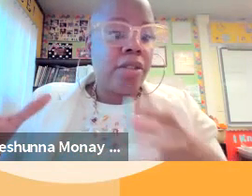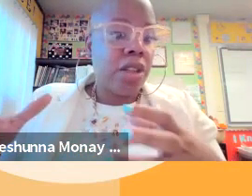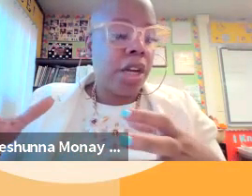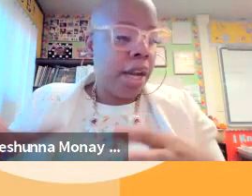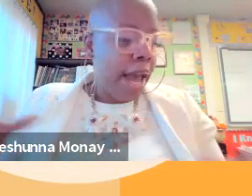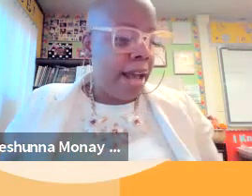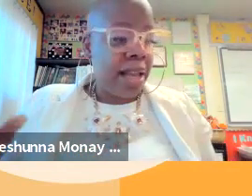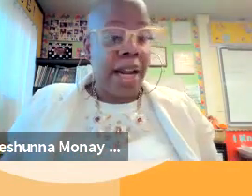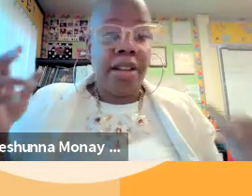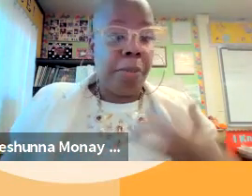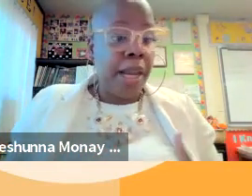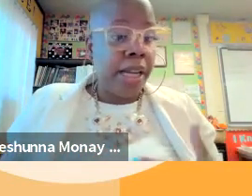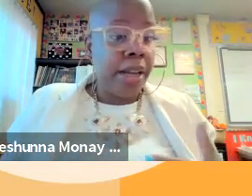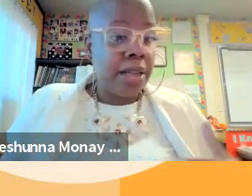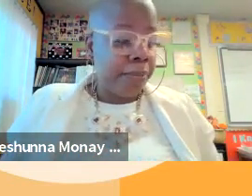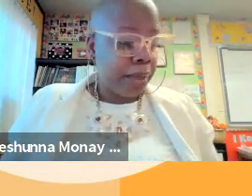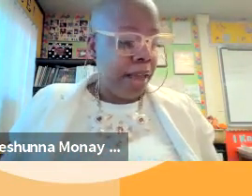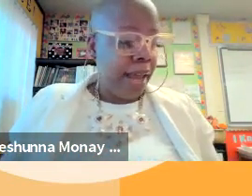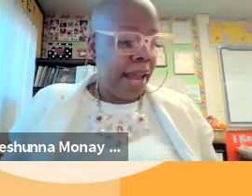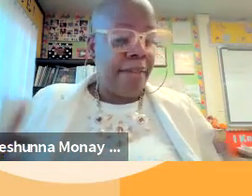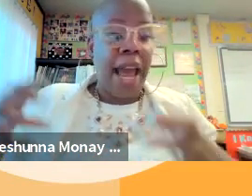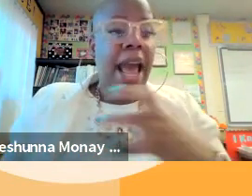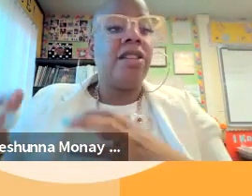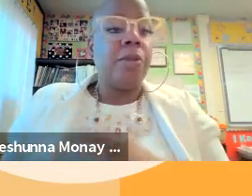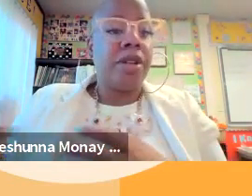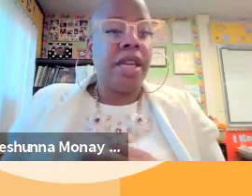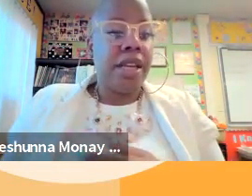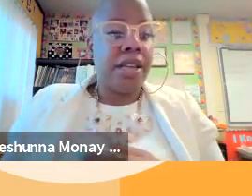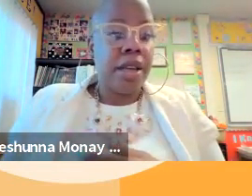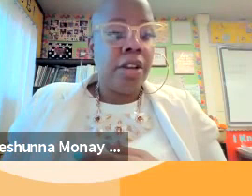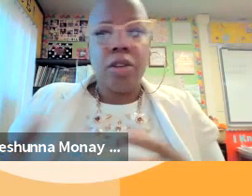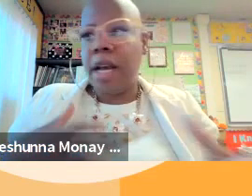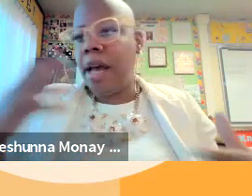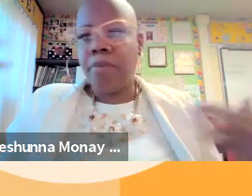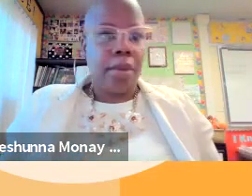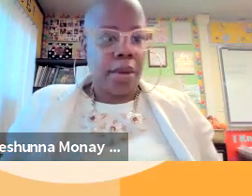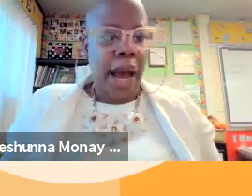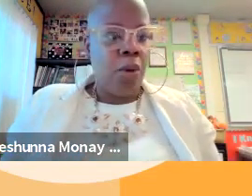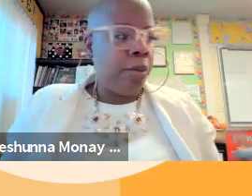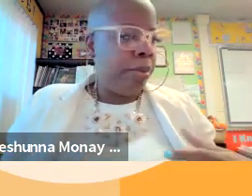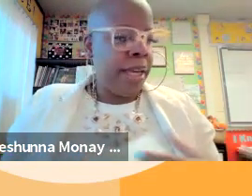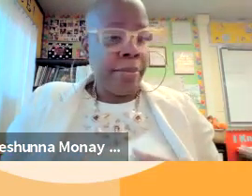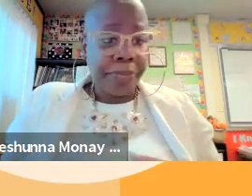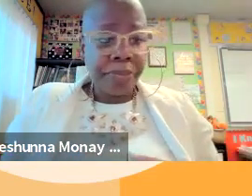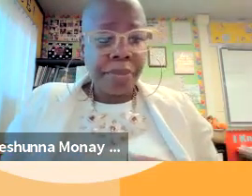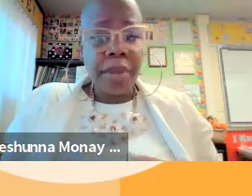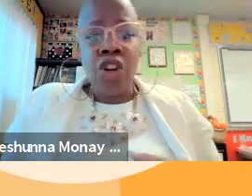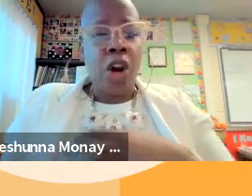this counselor has that experience and they have that expertise, so that I won't